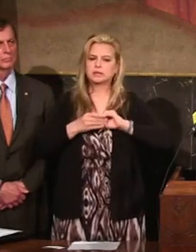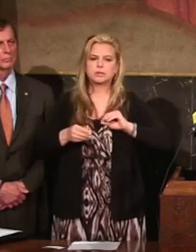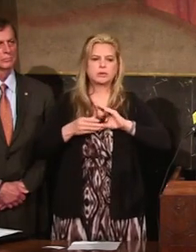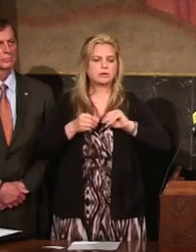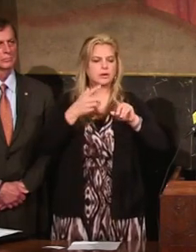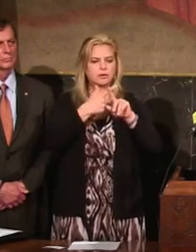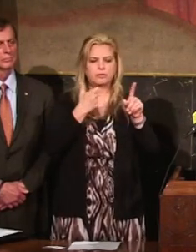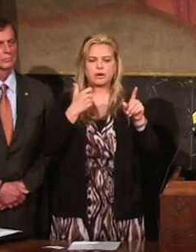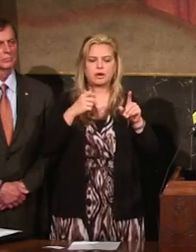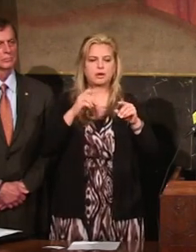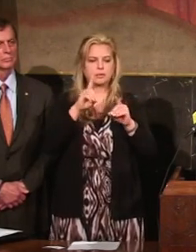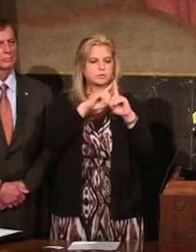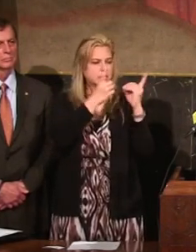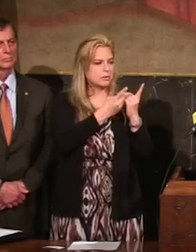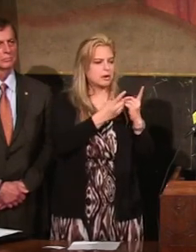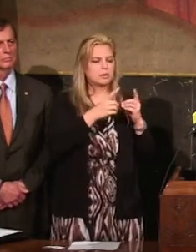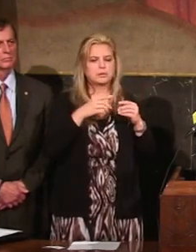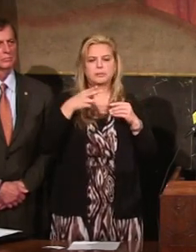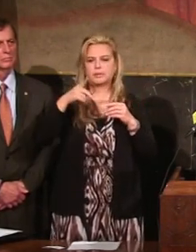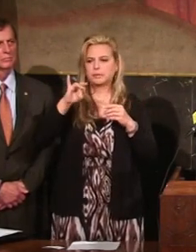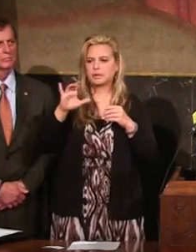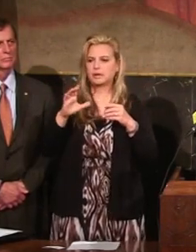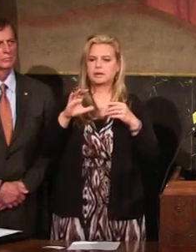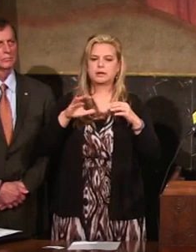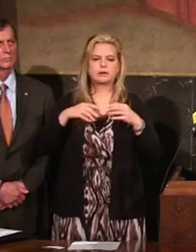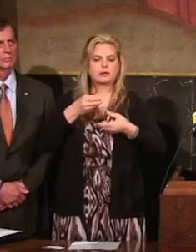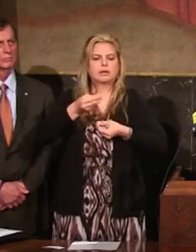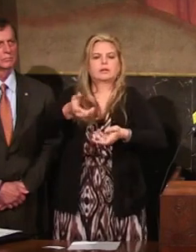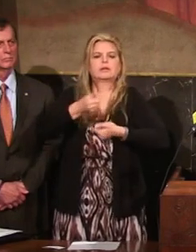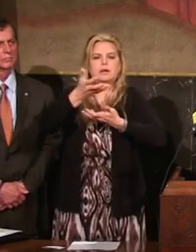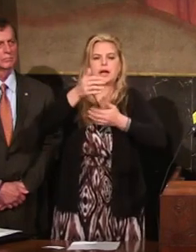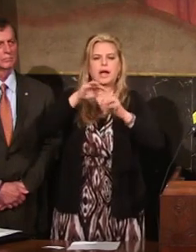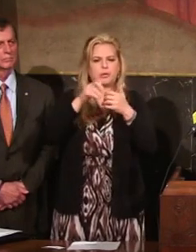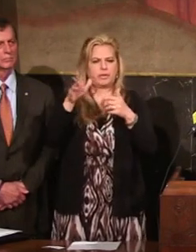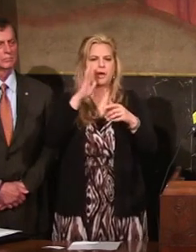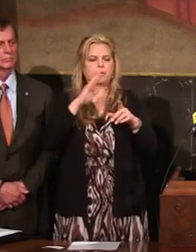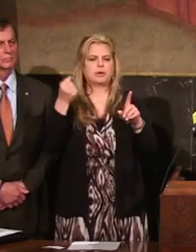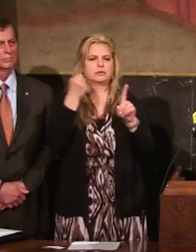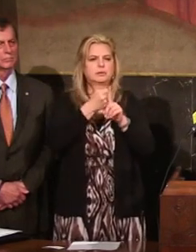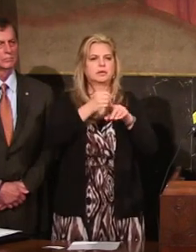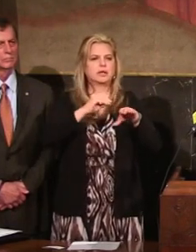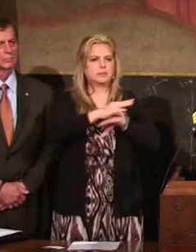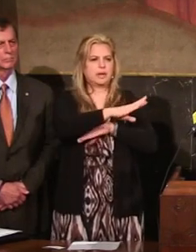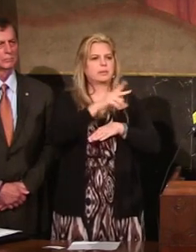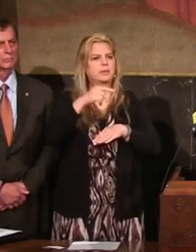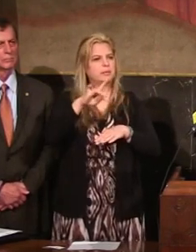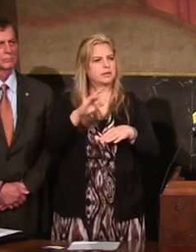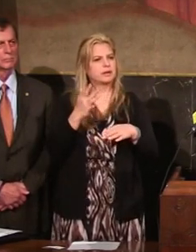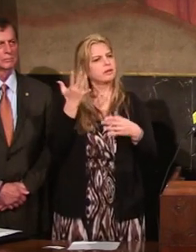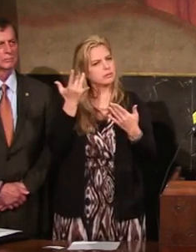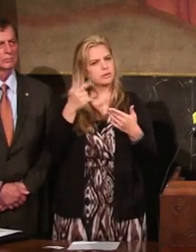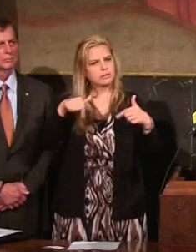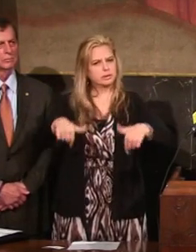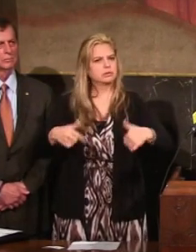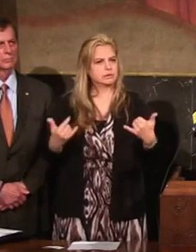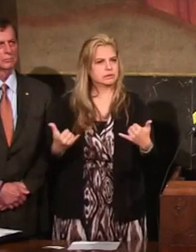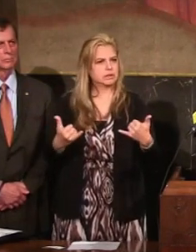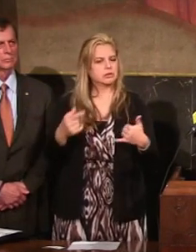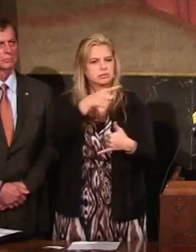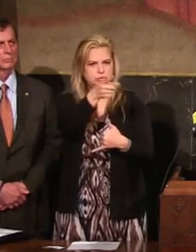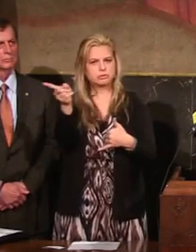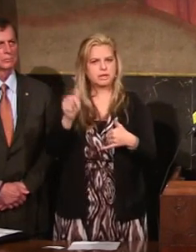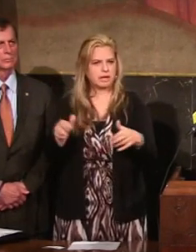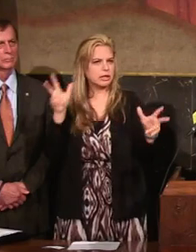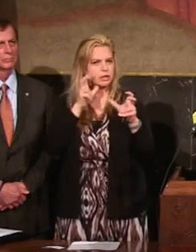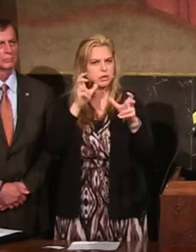departments or the public as to how these cuts would impact the delivery of services to the public. It's one of the reasons why we're here today, so you can